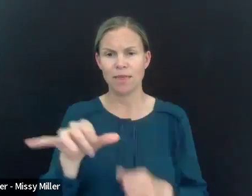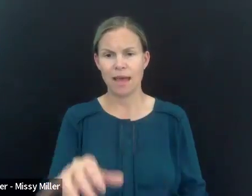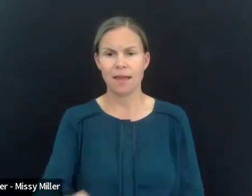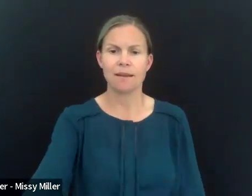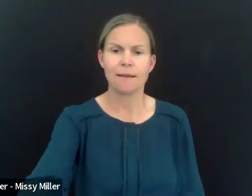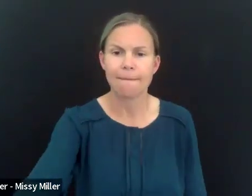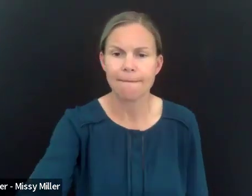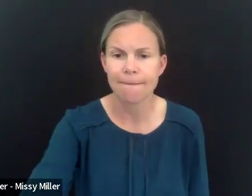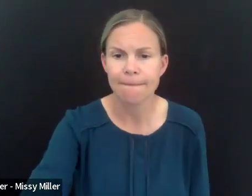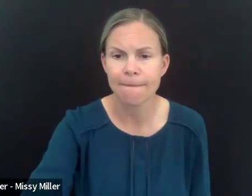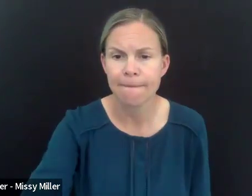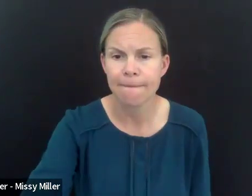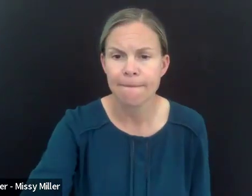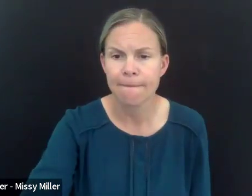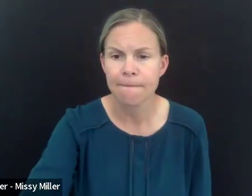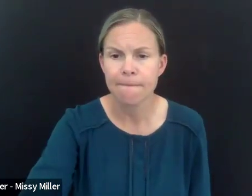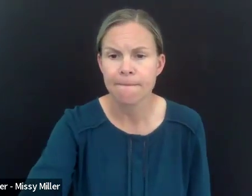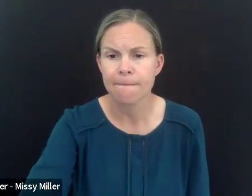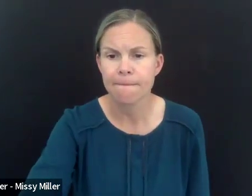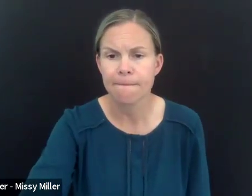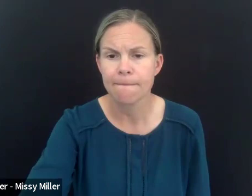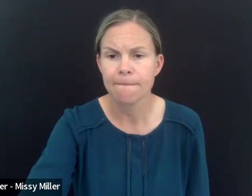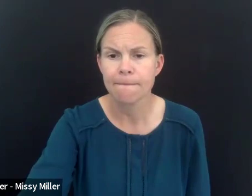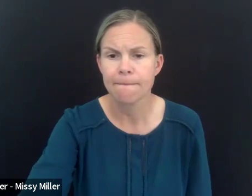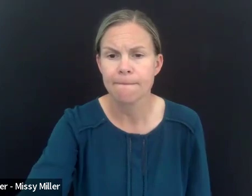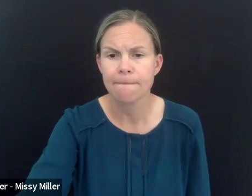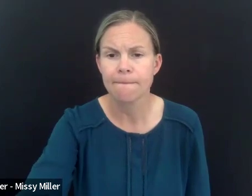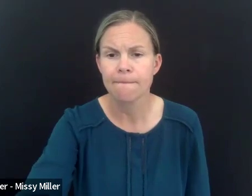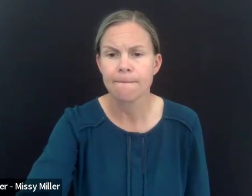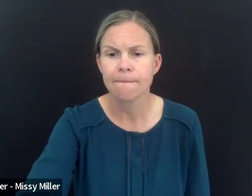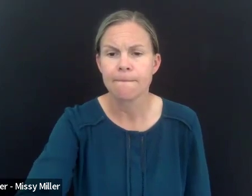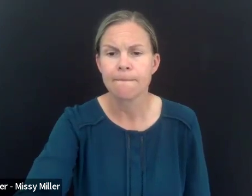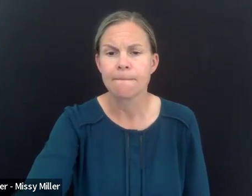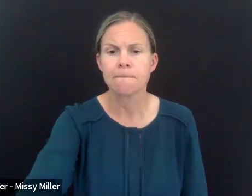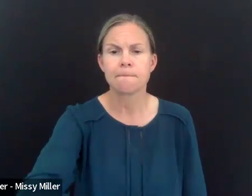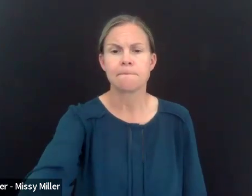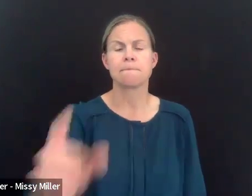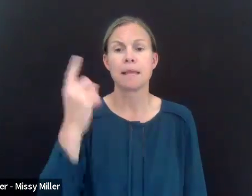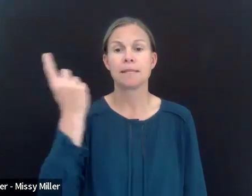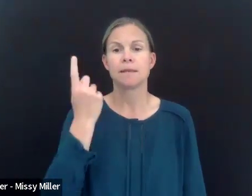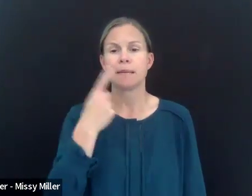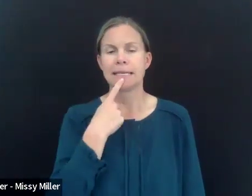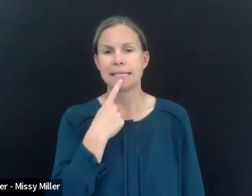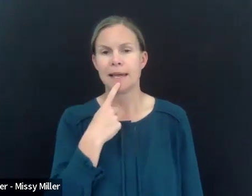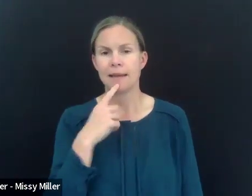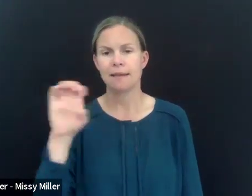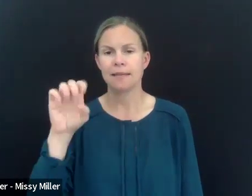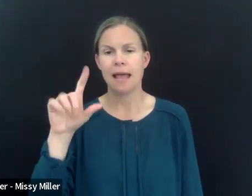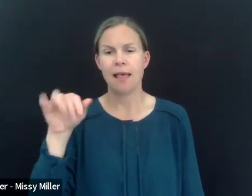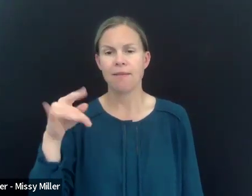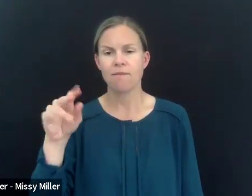Circle's great. They hosted a tribunal in Memphis. So, and Indra dropped more about the tribunals in the chat if